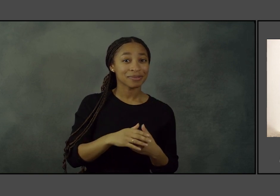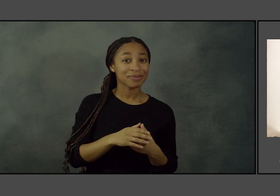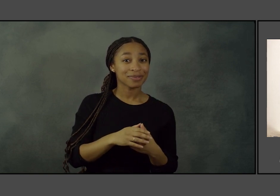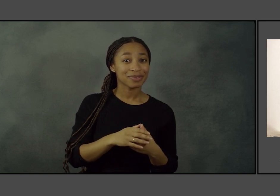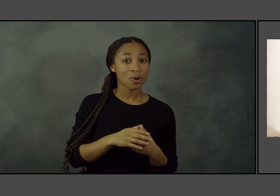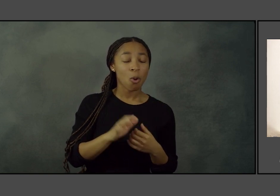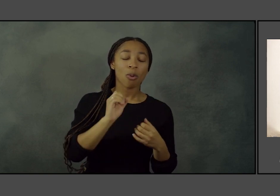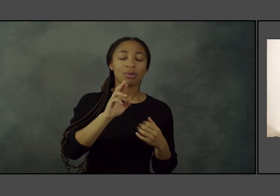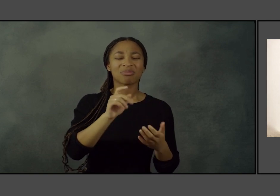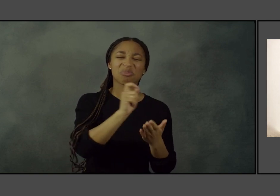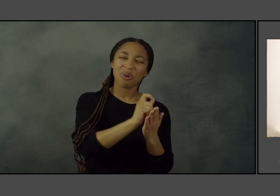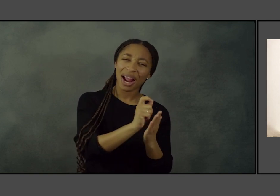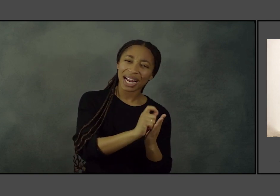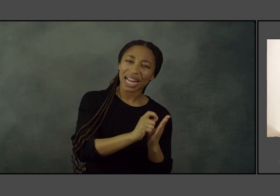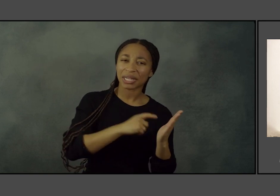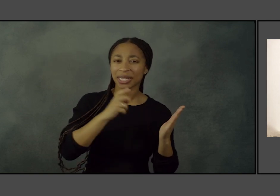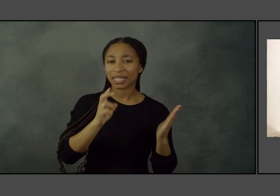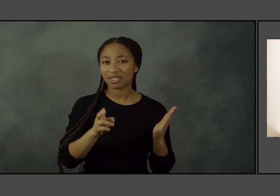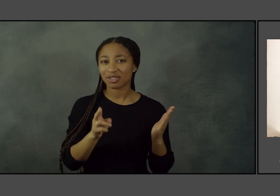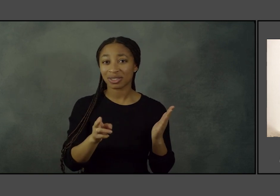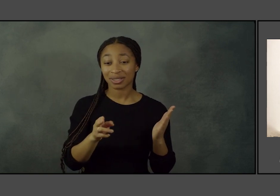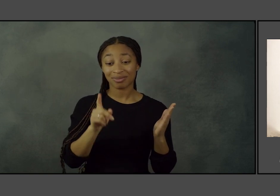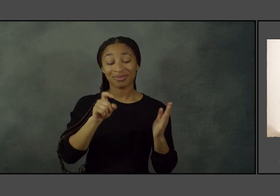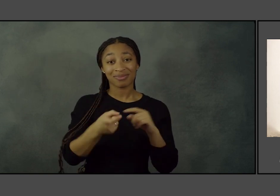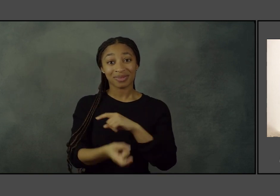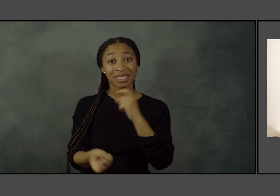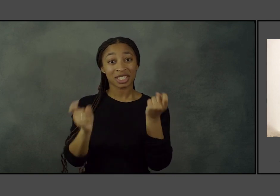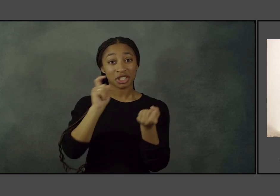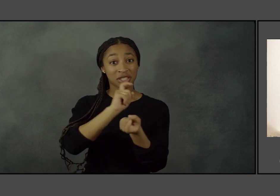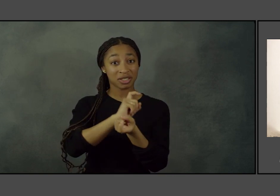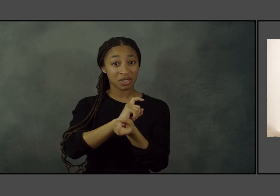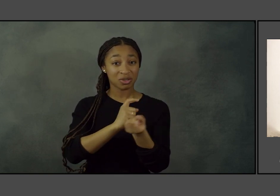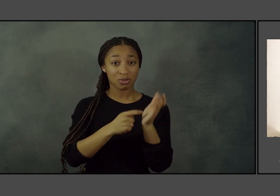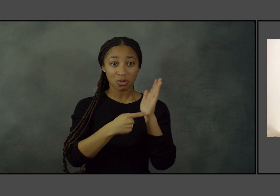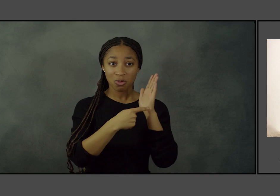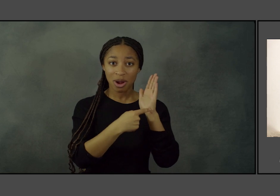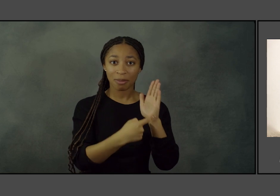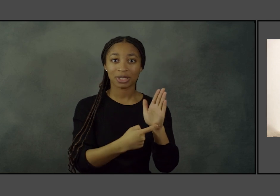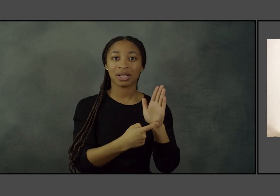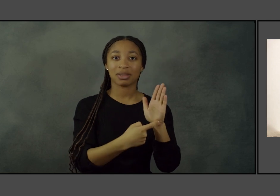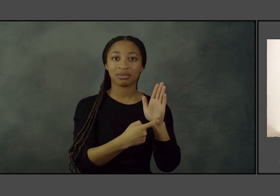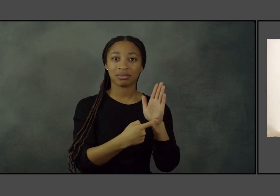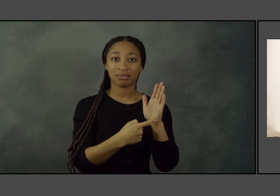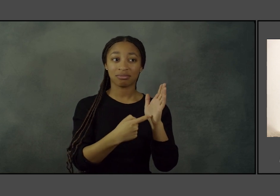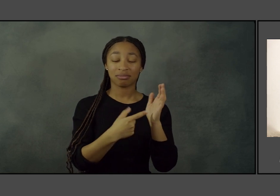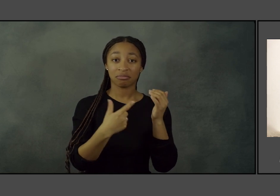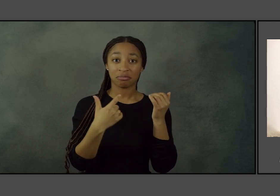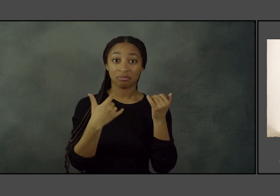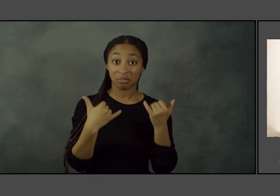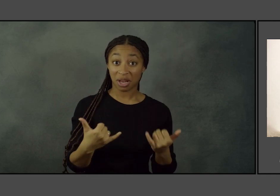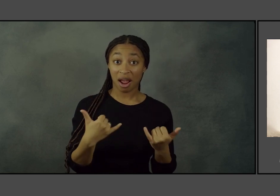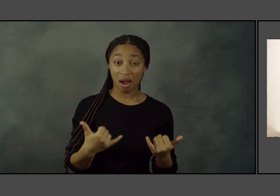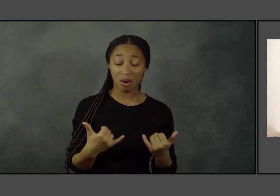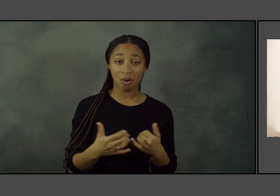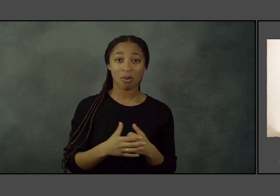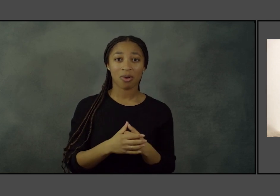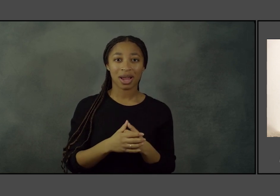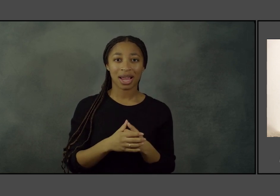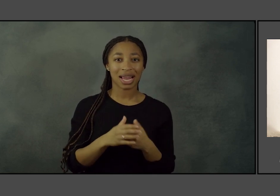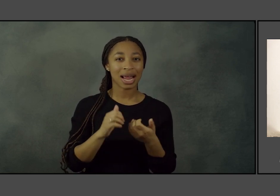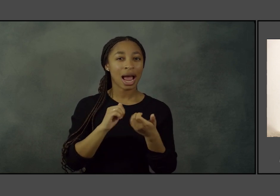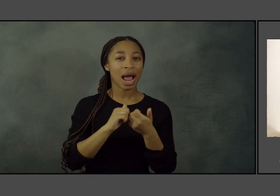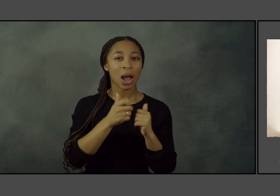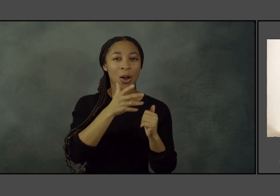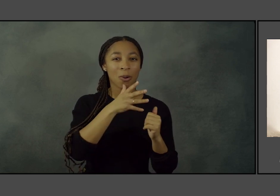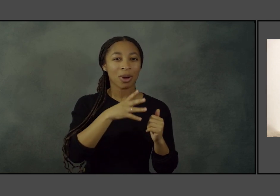history has to change to represent the presence and the ways that women's voices have